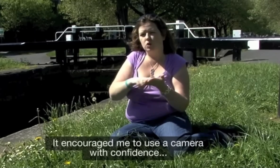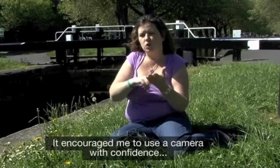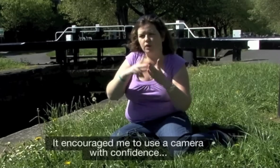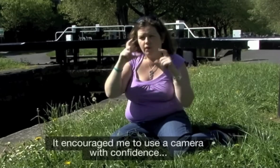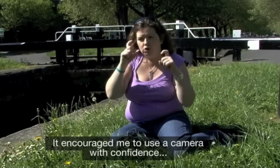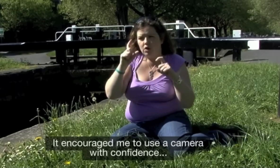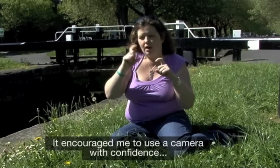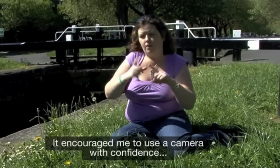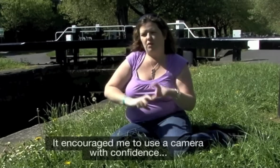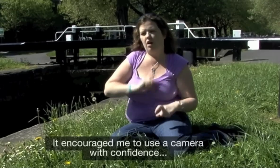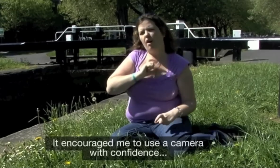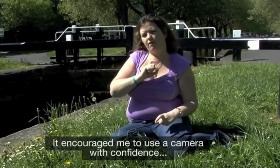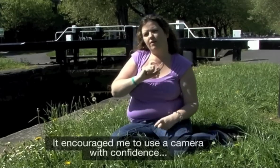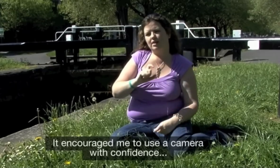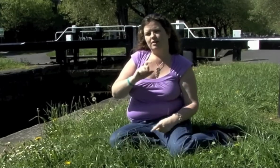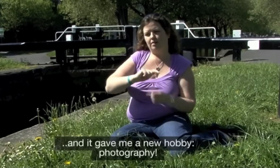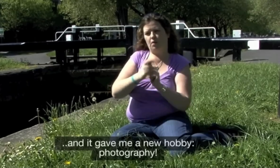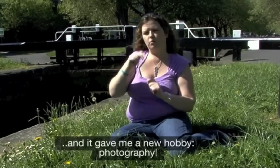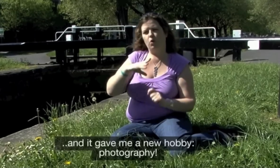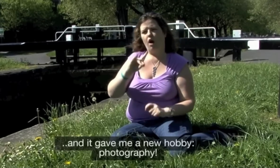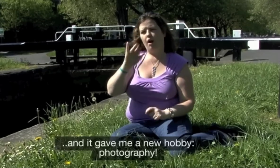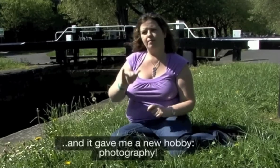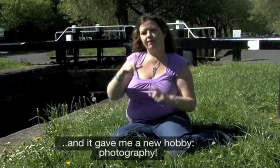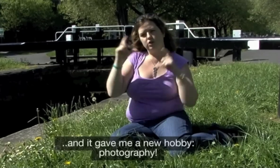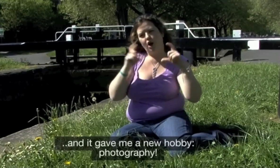with confidence. And it gave me a new hobby, photography.